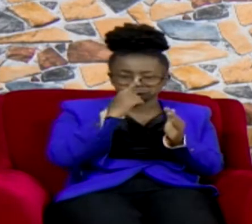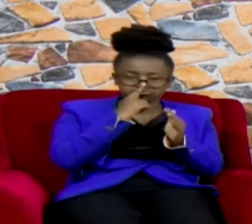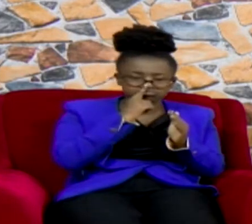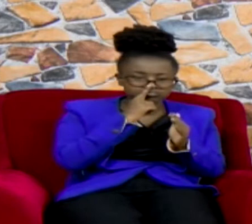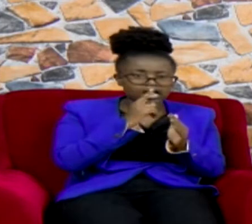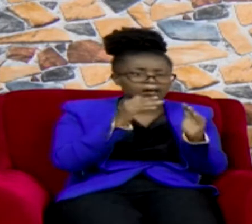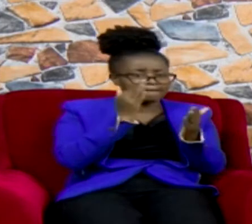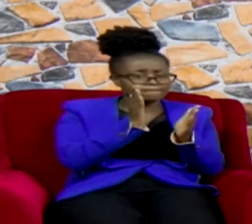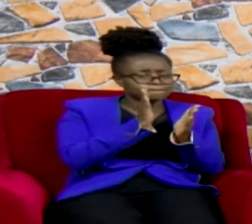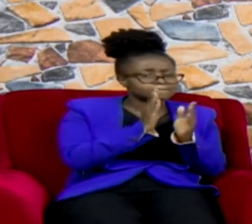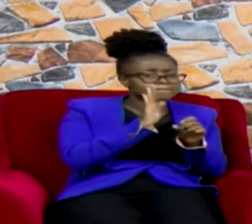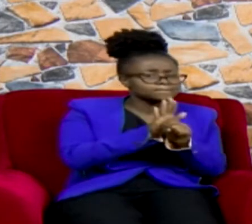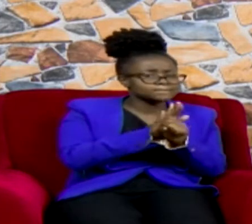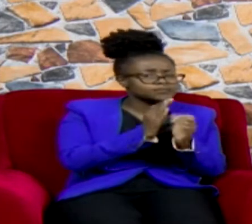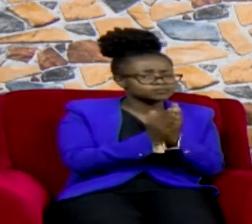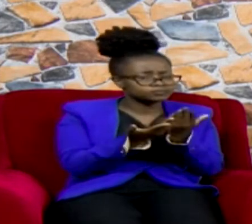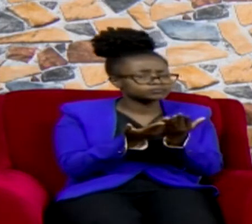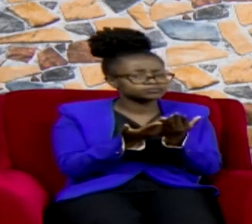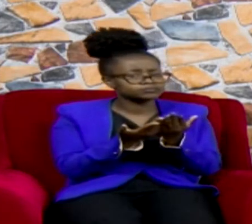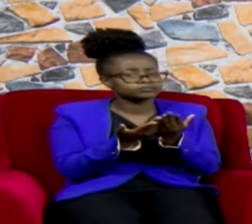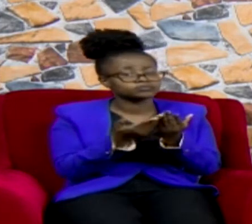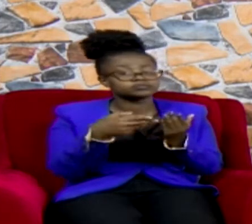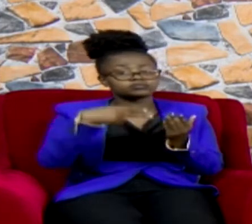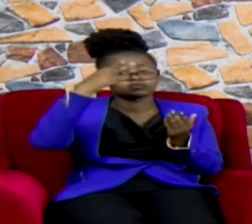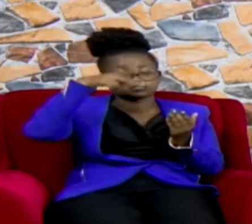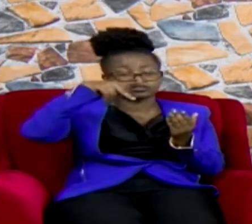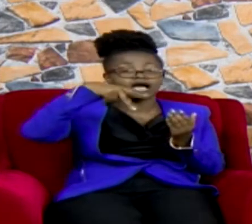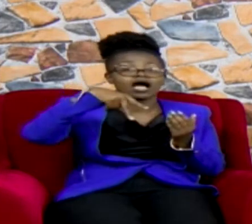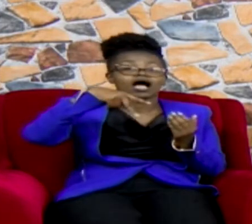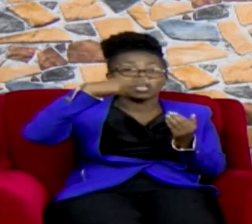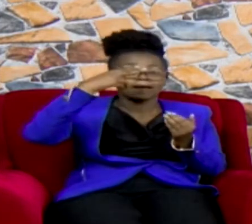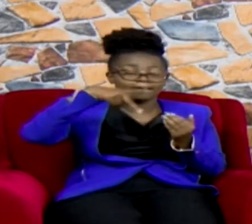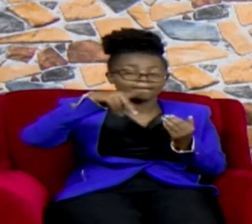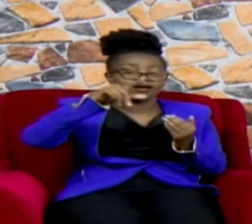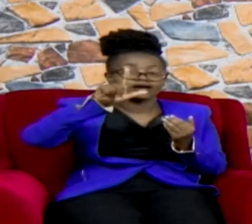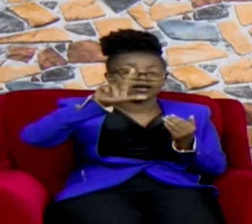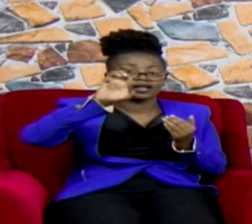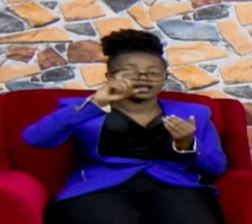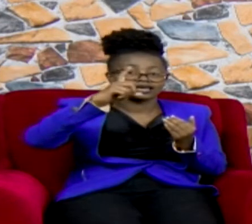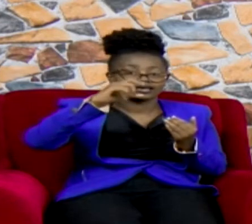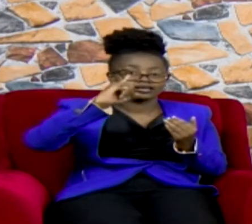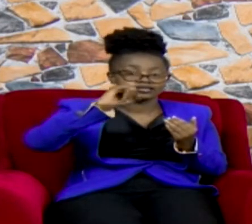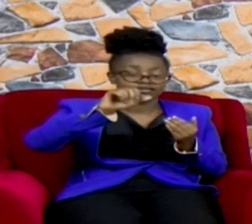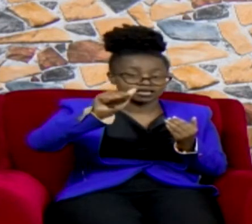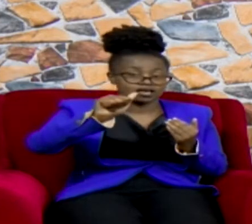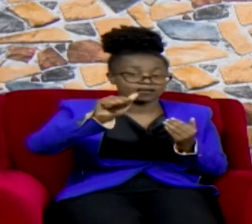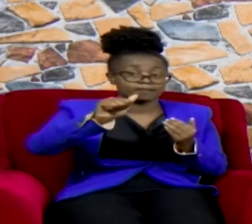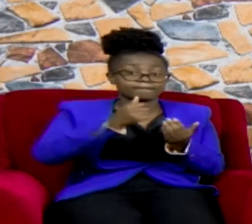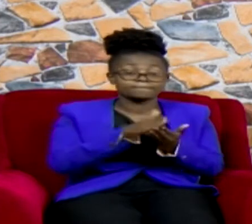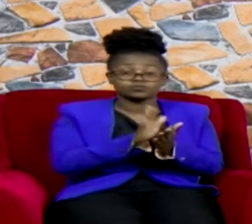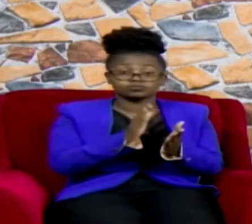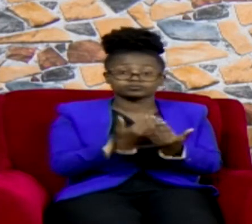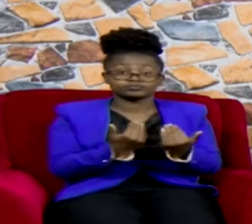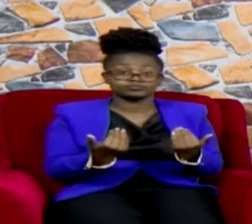something one should be concerned about? Yeah, it's called hyperlexia, and some of the children in the